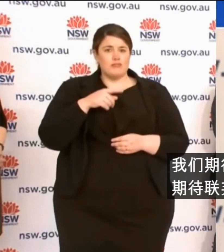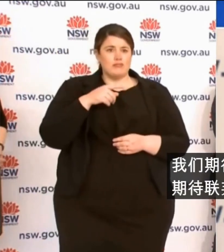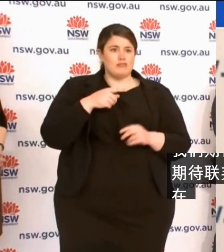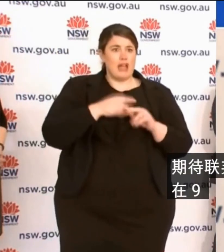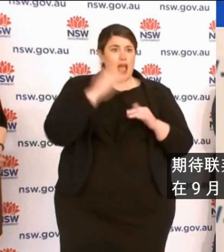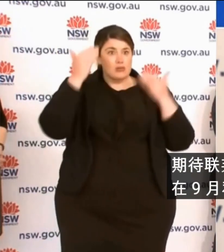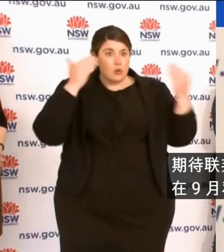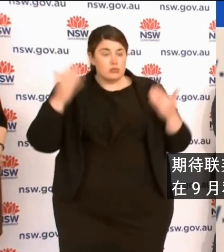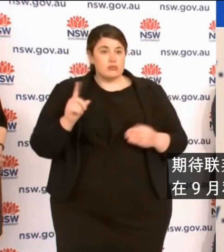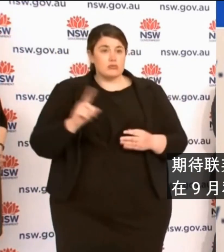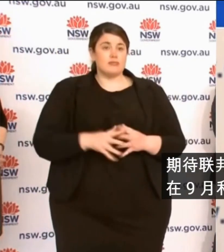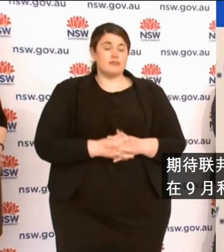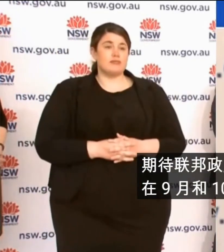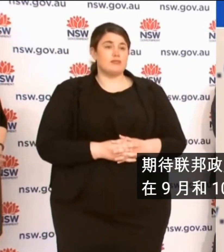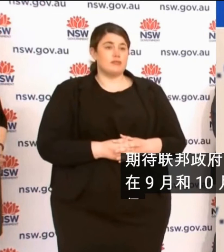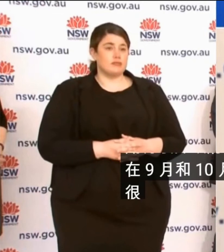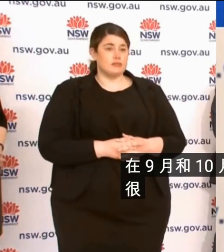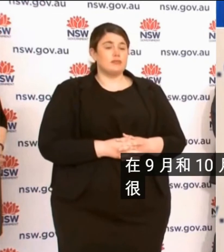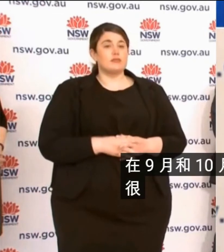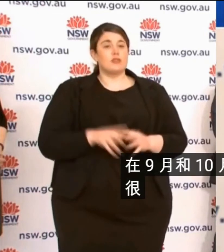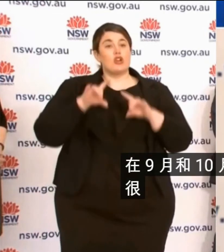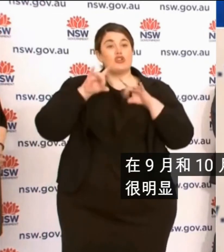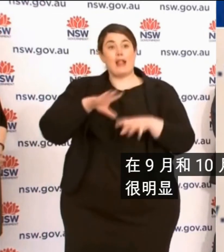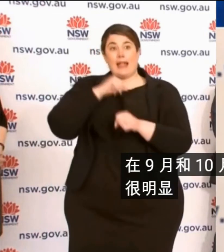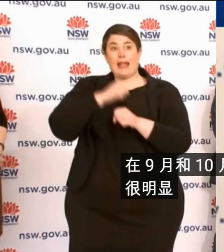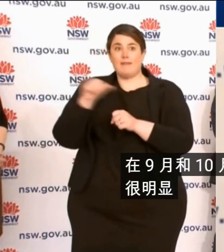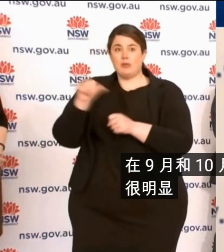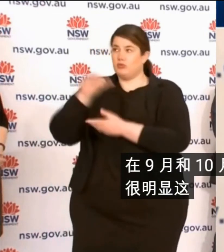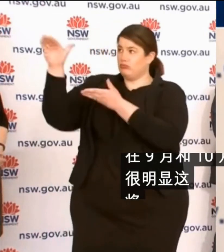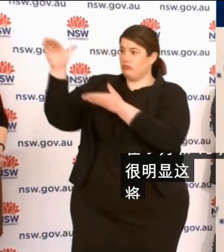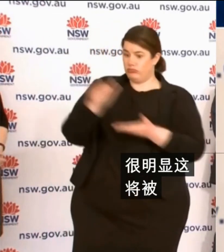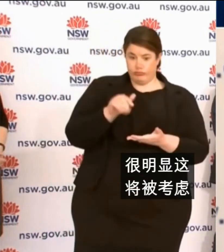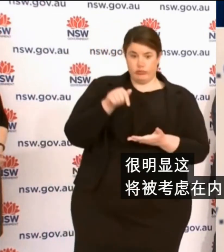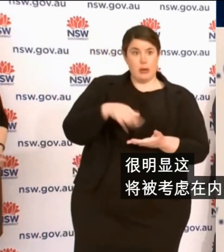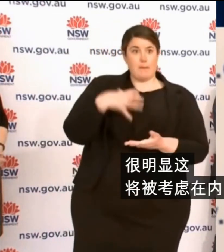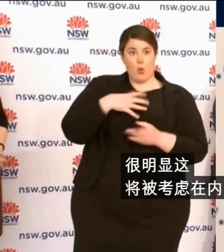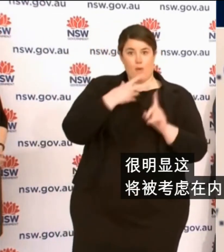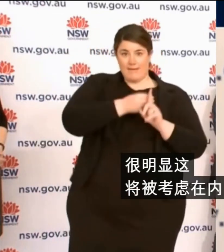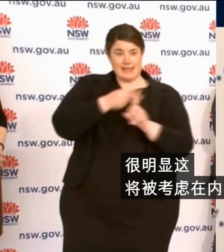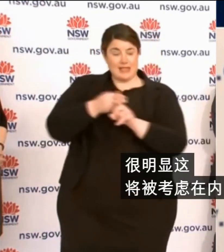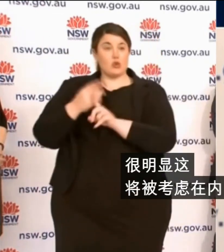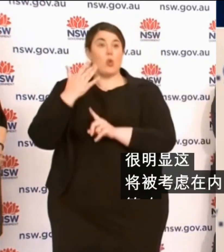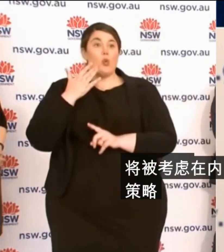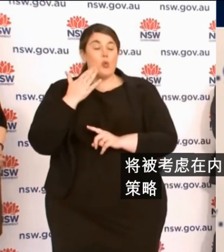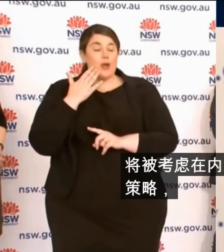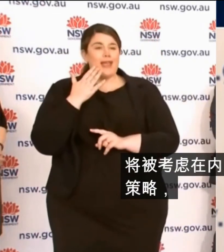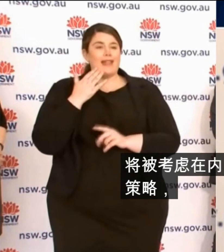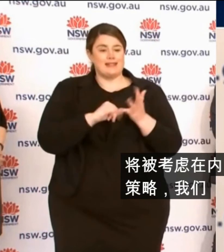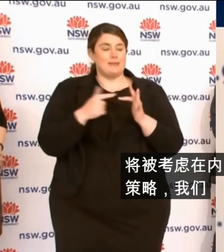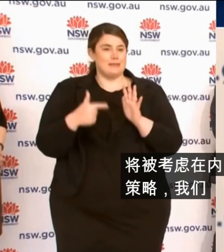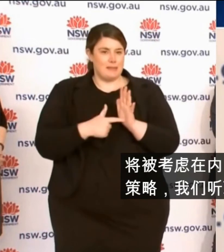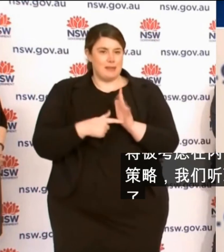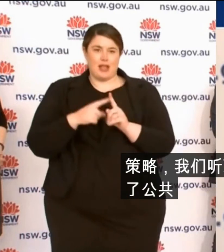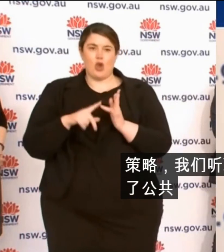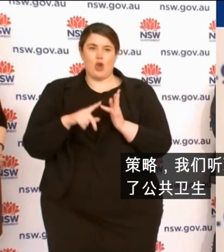federal government to provide us with extra vaccines in September and October. So obviously that will be factored into our vaccination strategy, and we take